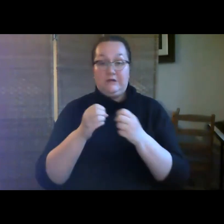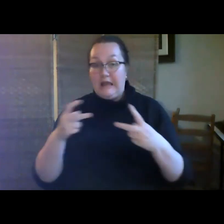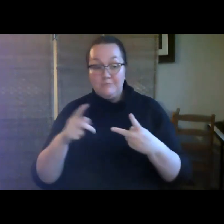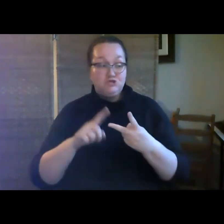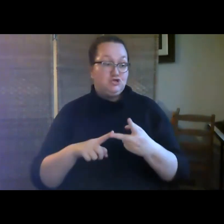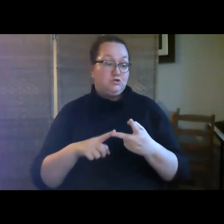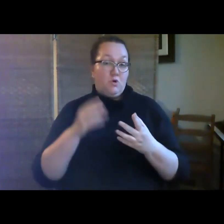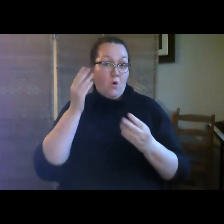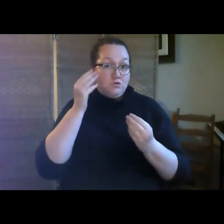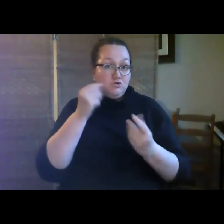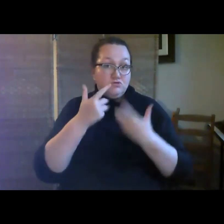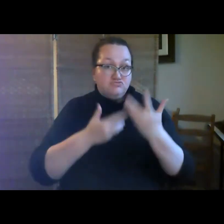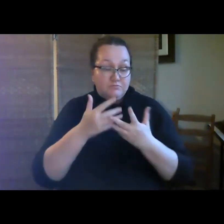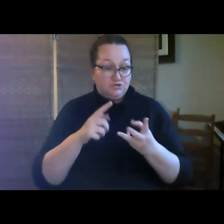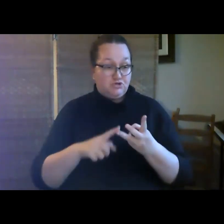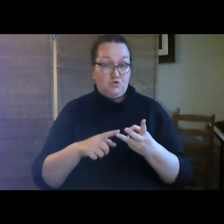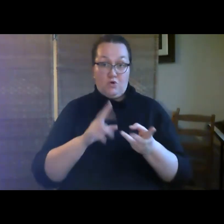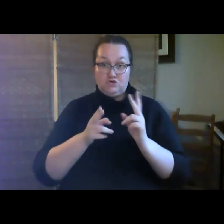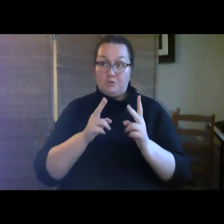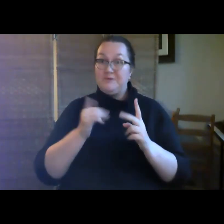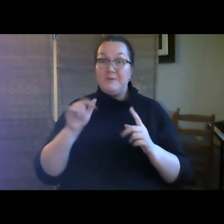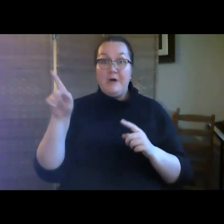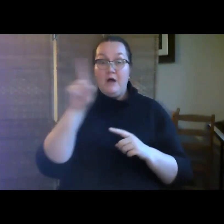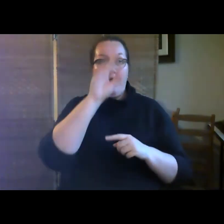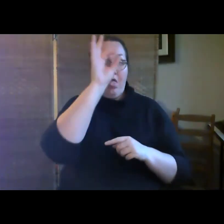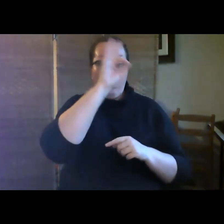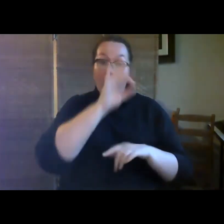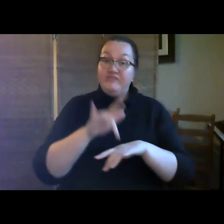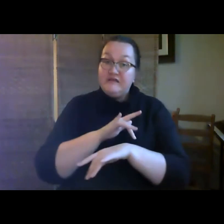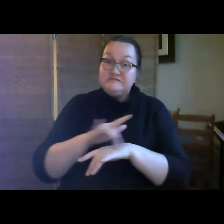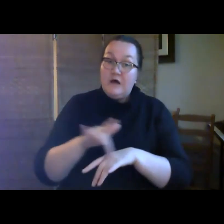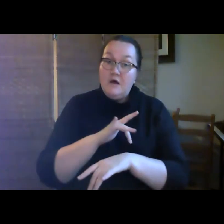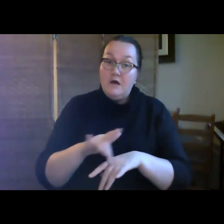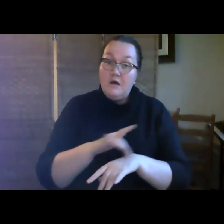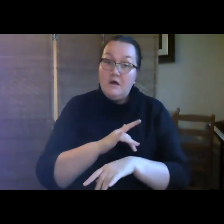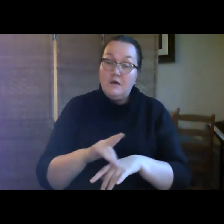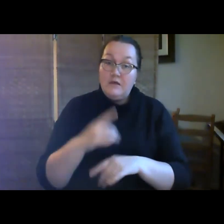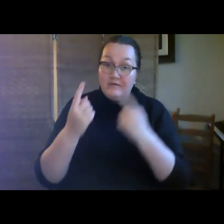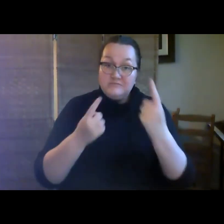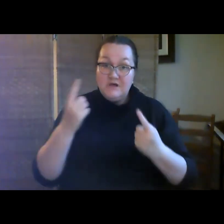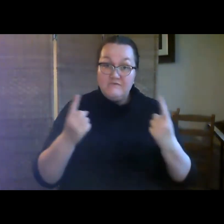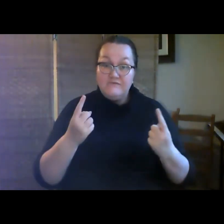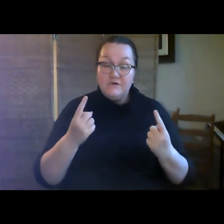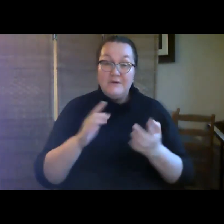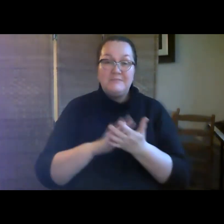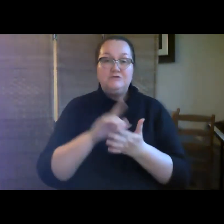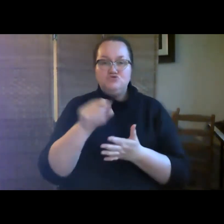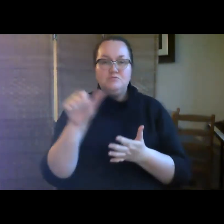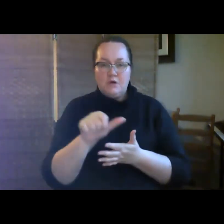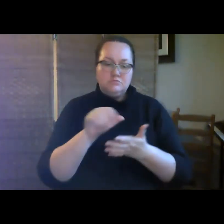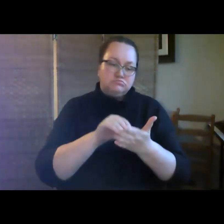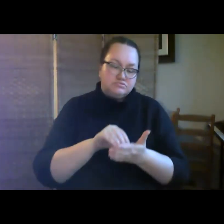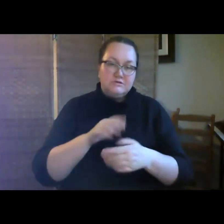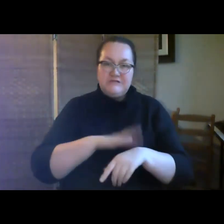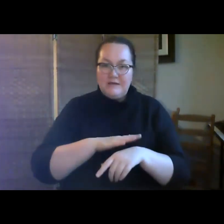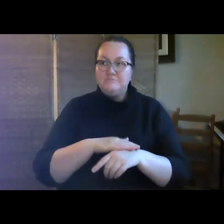language, may not have worked in a theatre environment before. You need to schedule time to meet them, talk over the